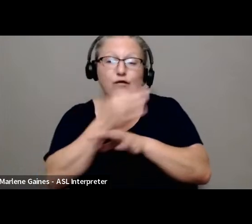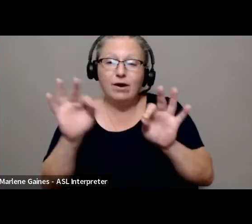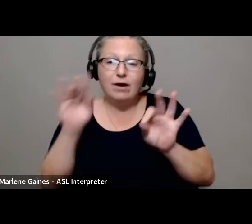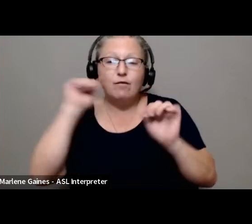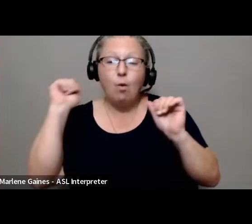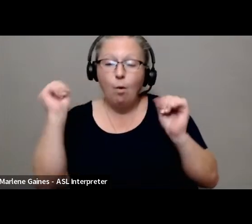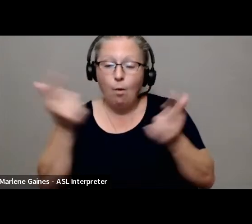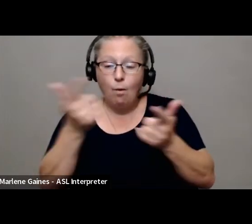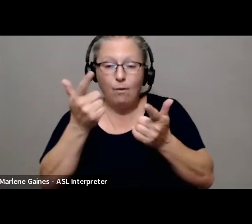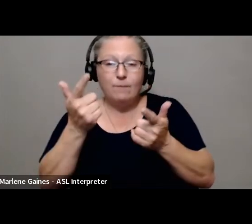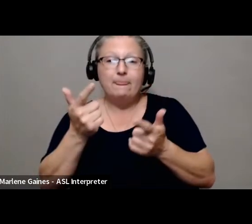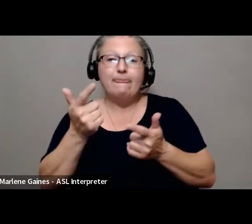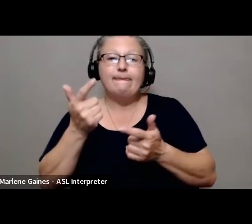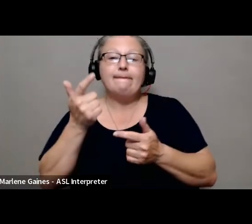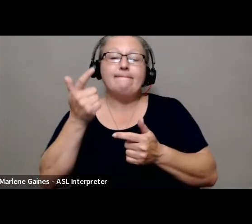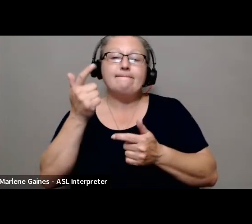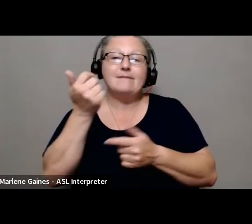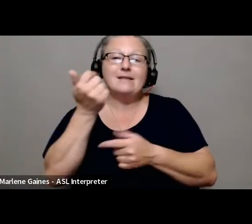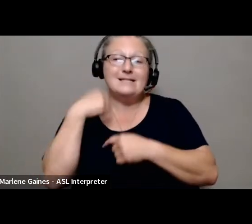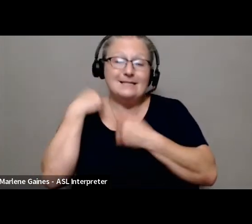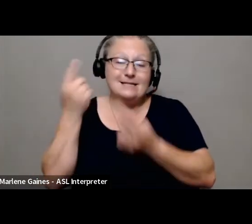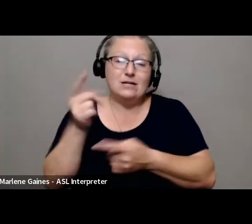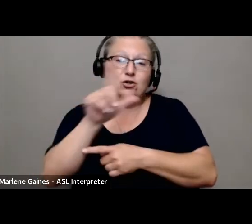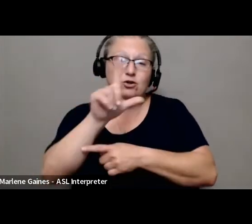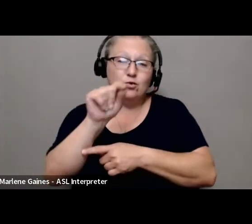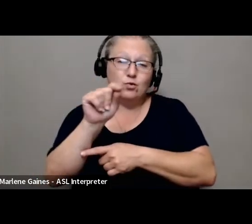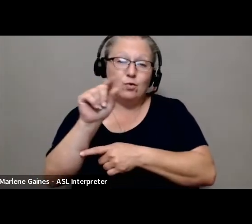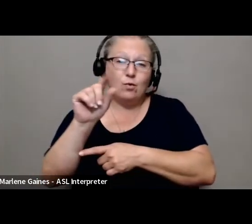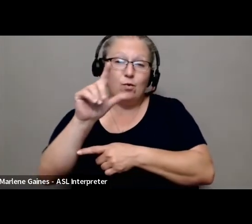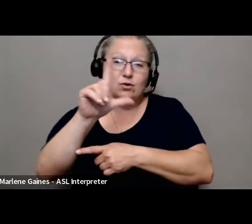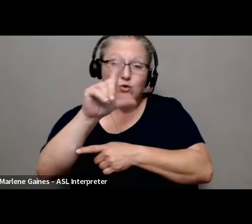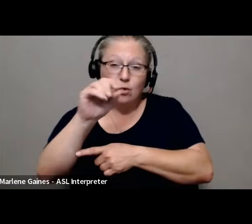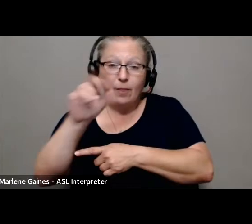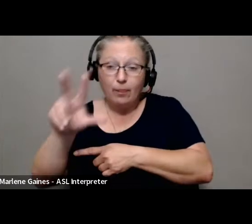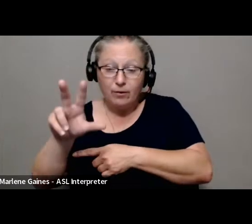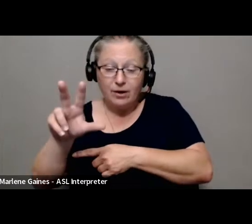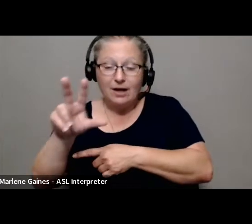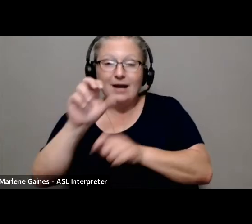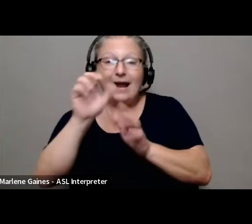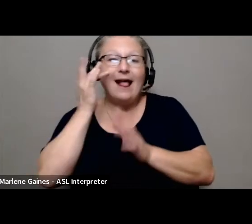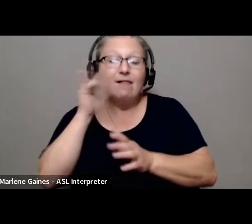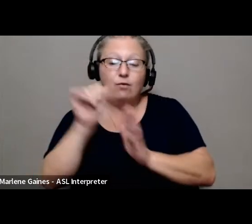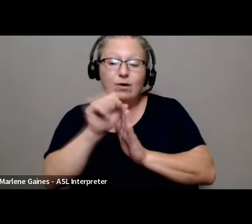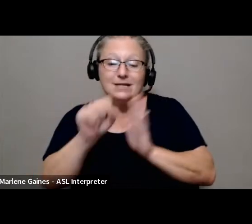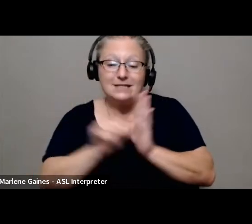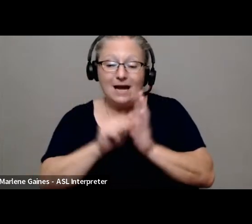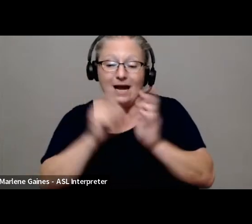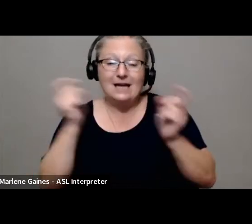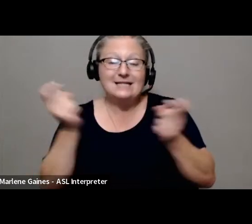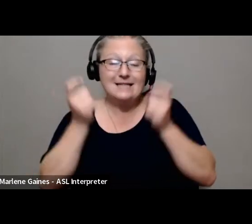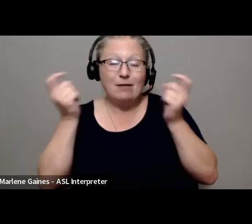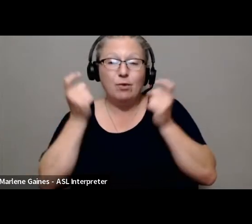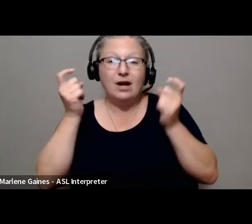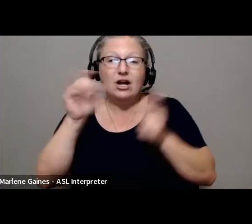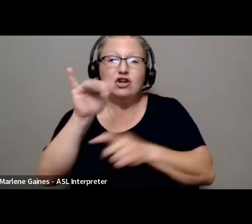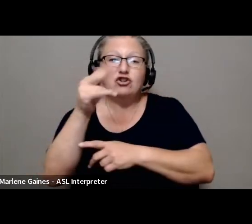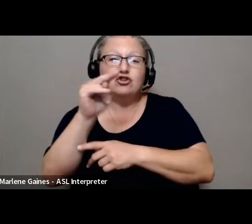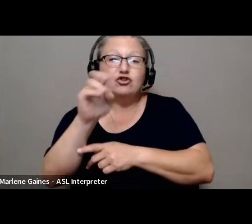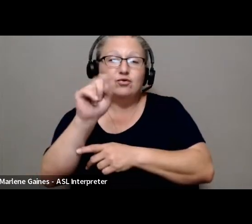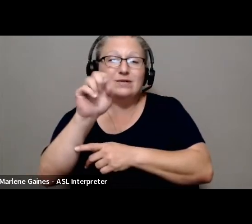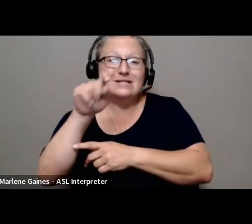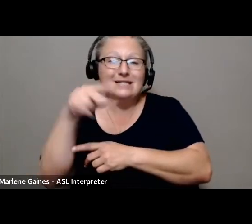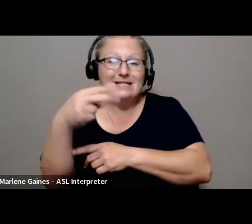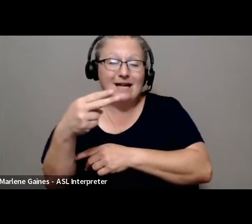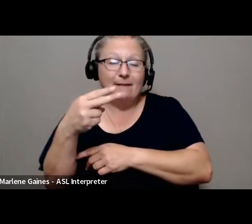all. And whereas since 2003, the state of California has celebrated Juneteenth as a day